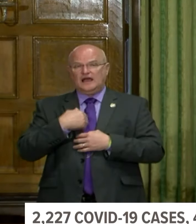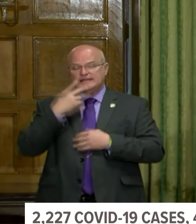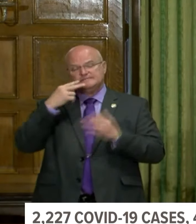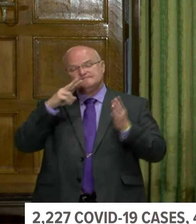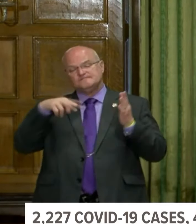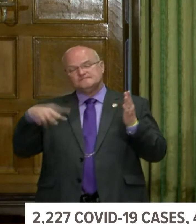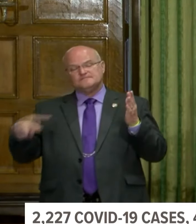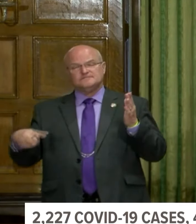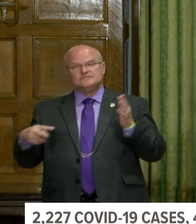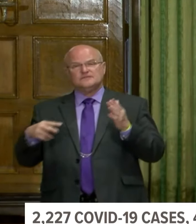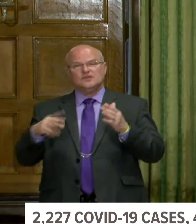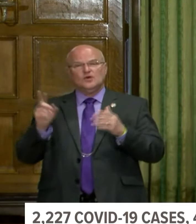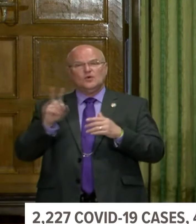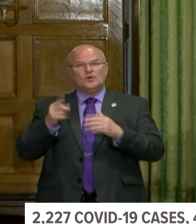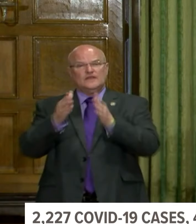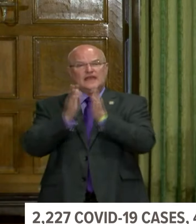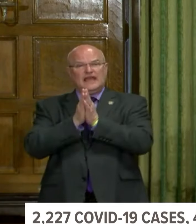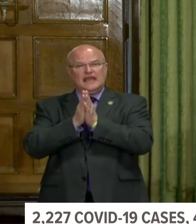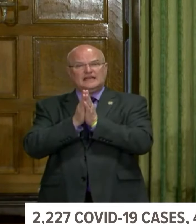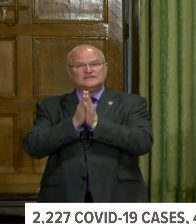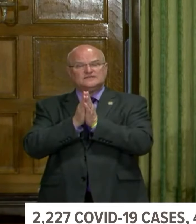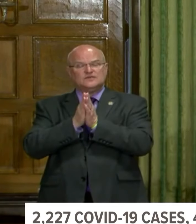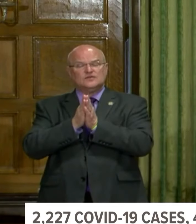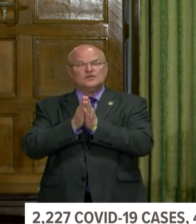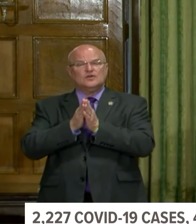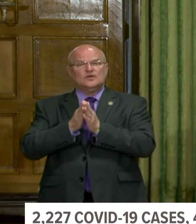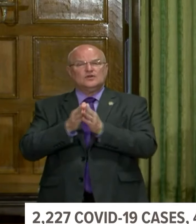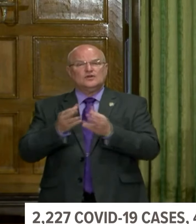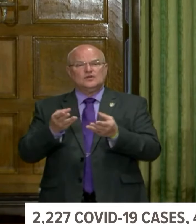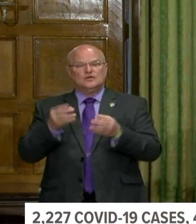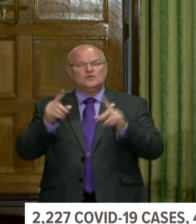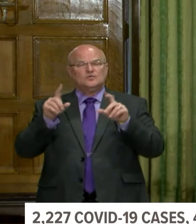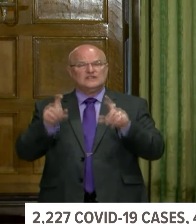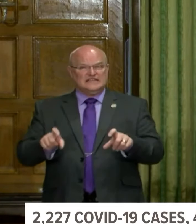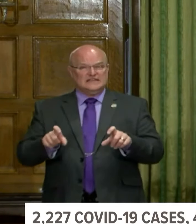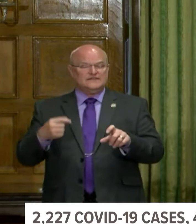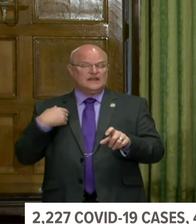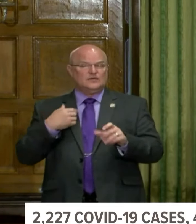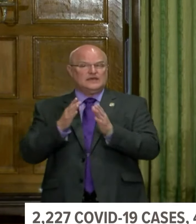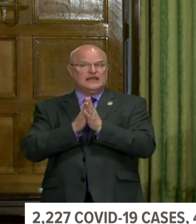scan through the back on where they asked for relief, and one of them was that we test